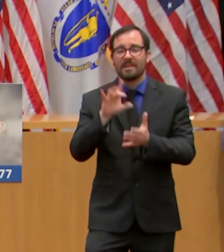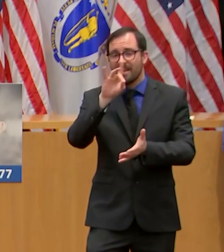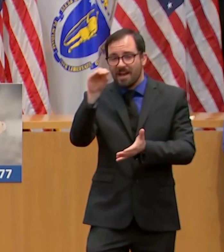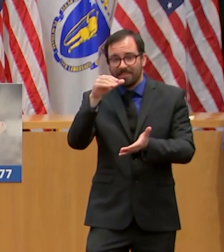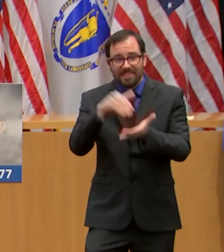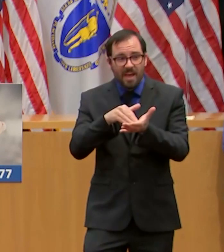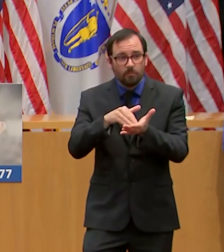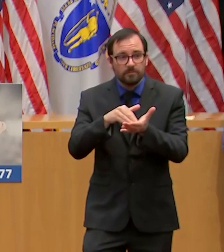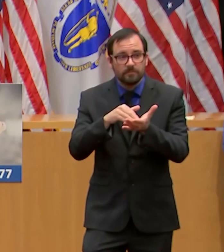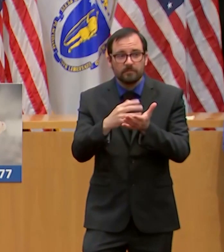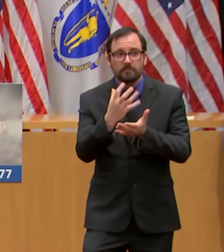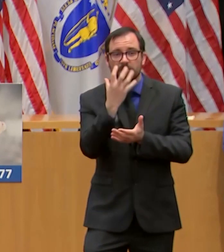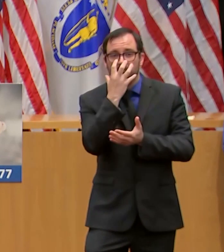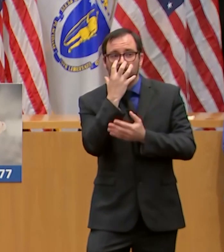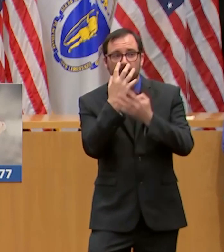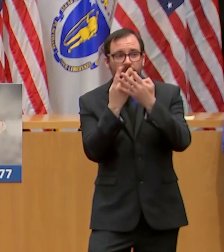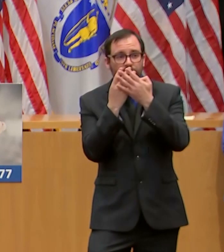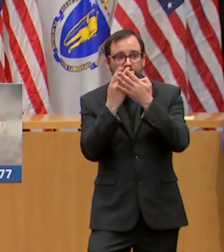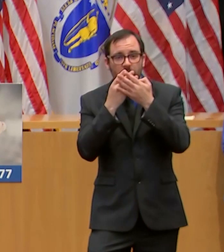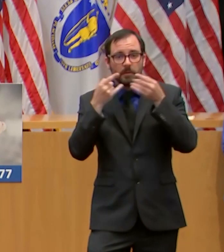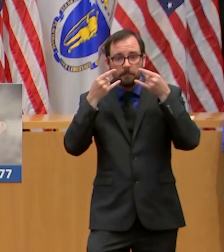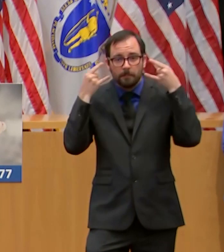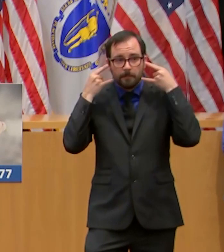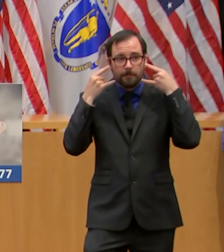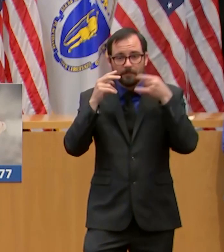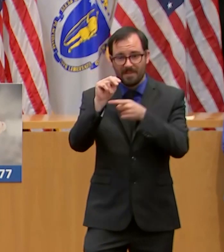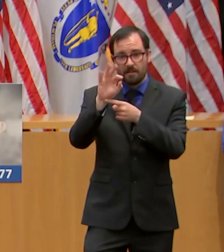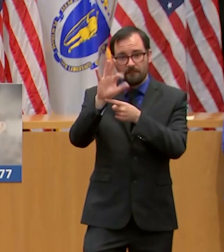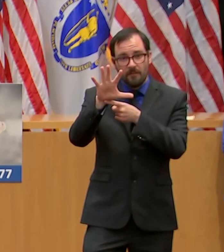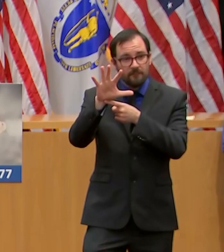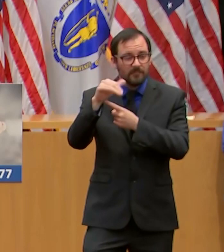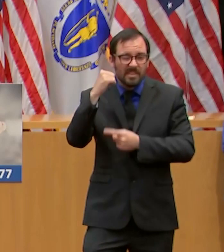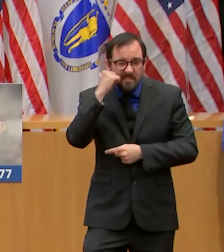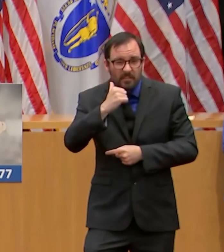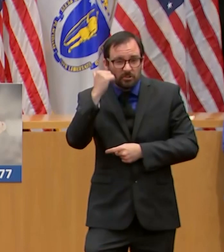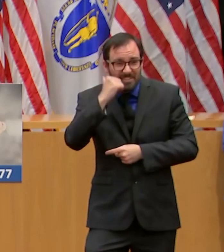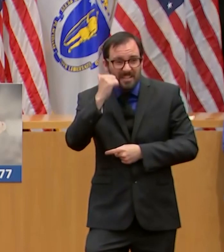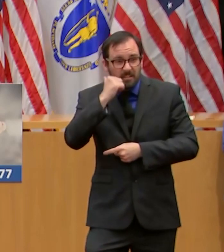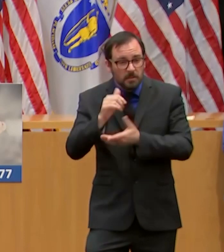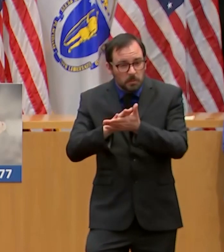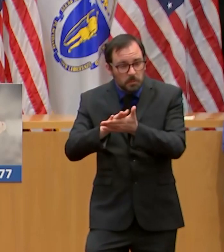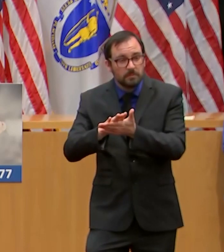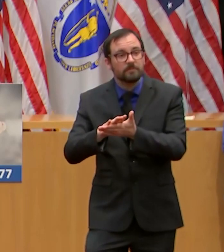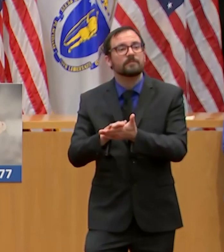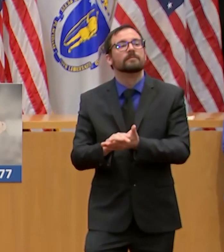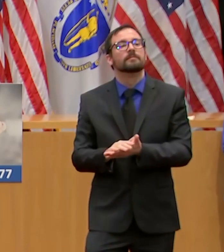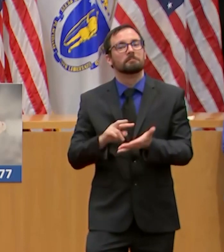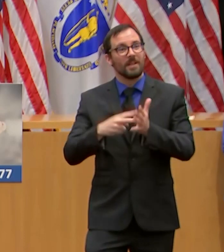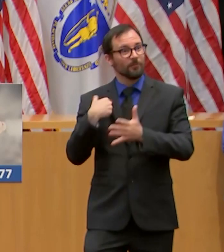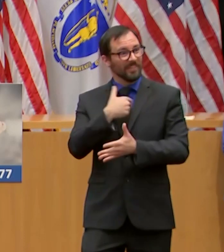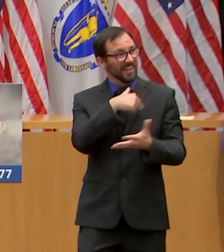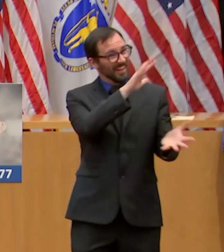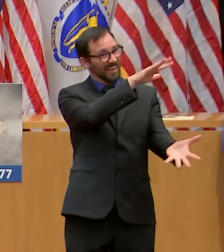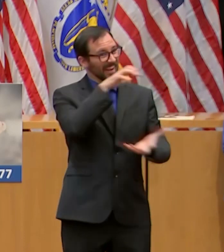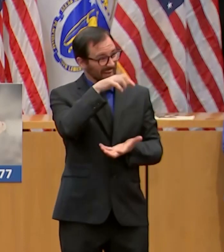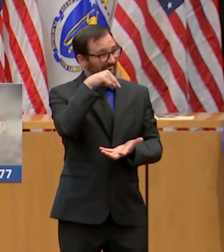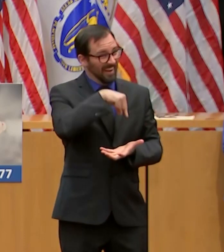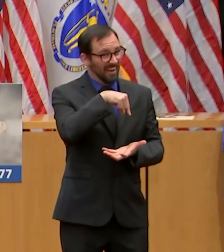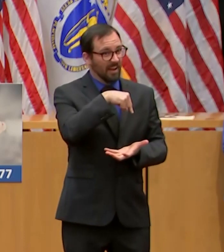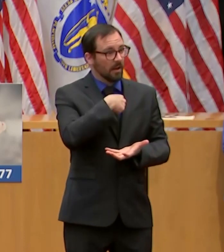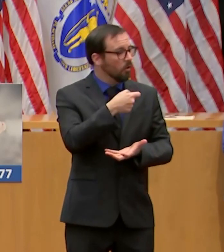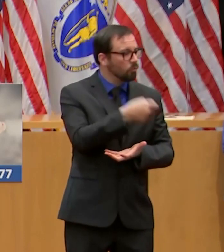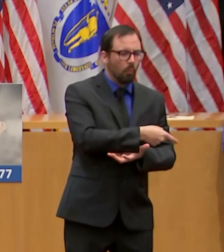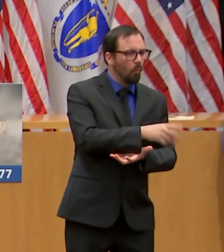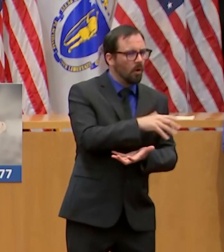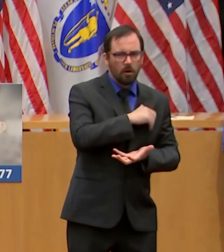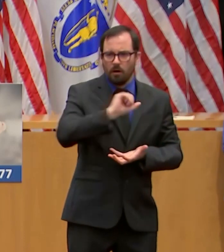obviously means that our N95 mask stockpile will go a lot farther than it would have without the machine.